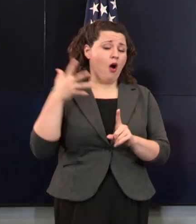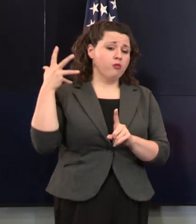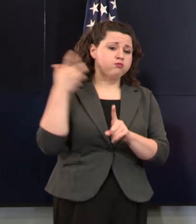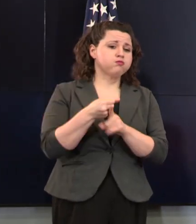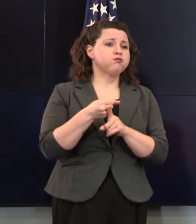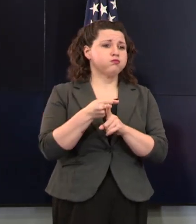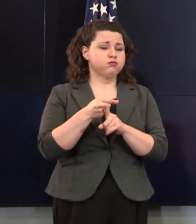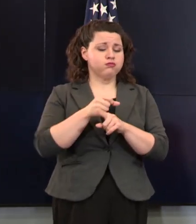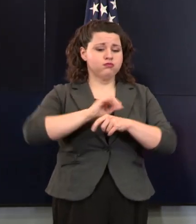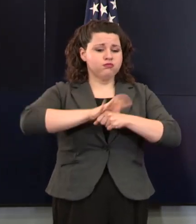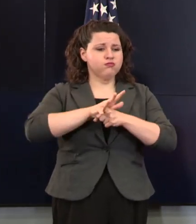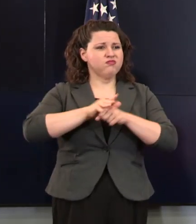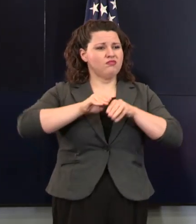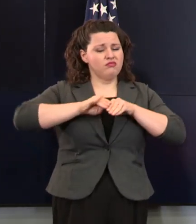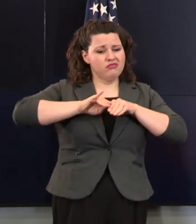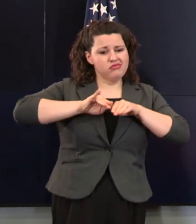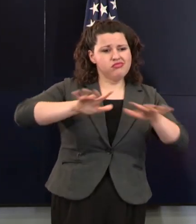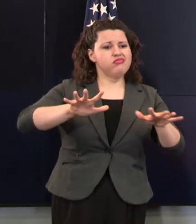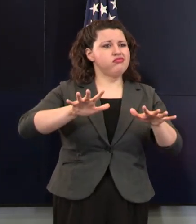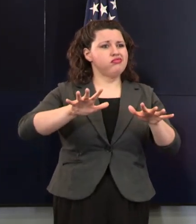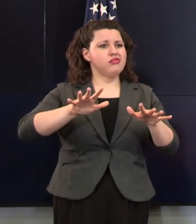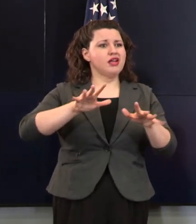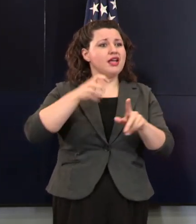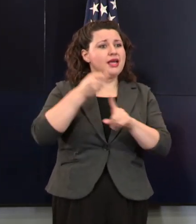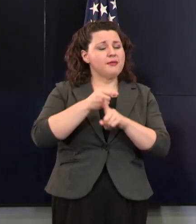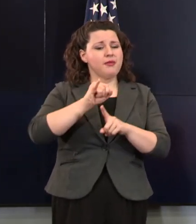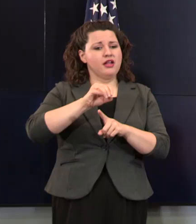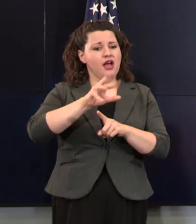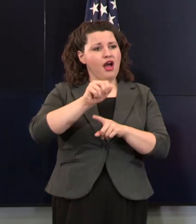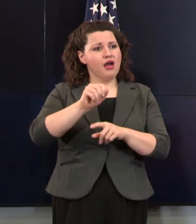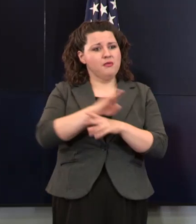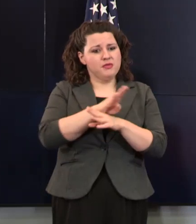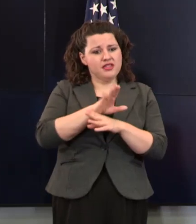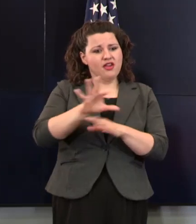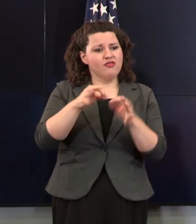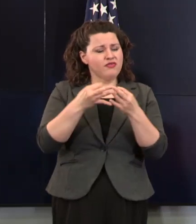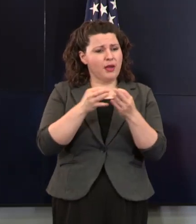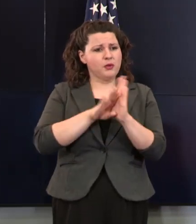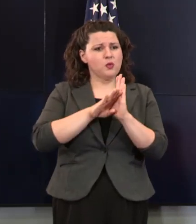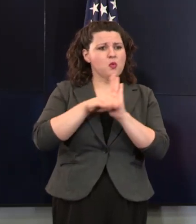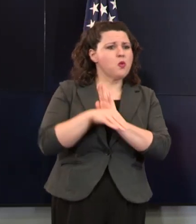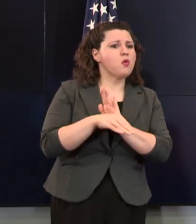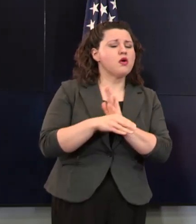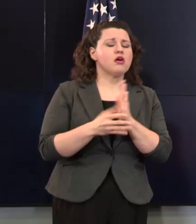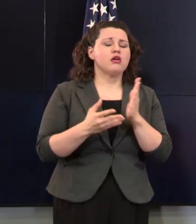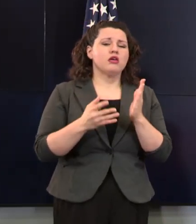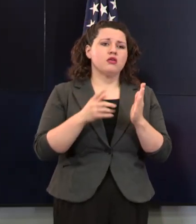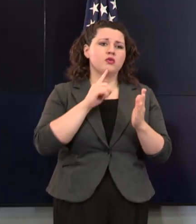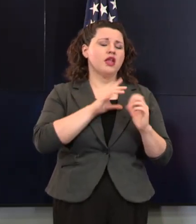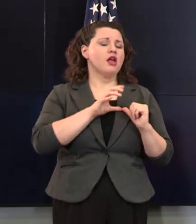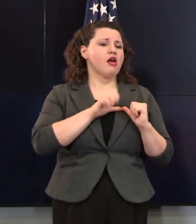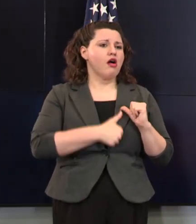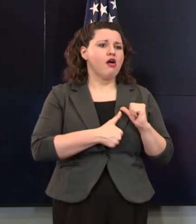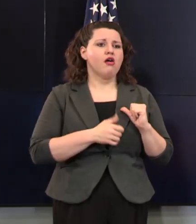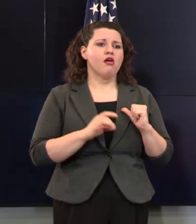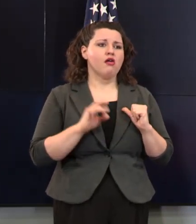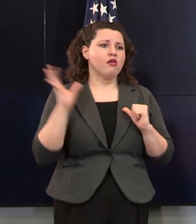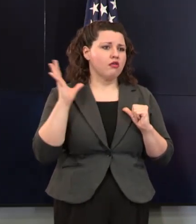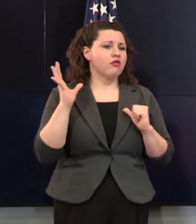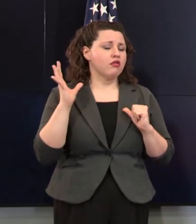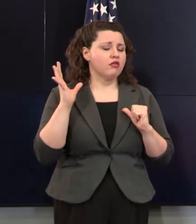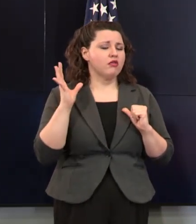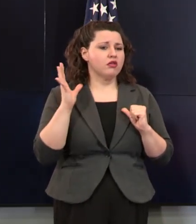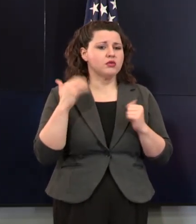our country and have it impact Iowans and businesses and families in the manner that it has is heart-wrenching. To talk about